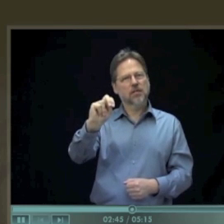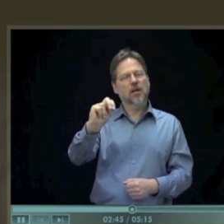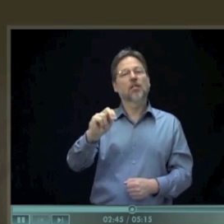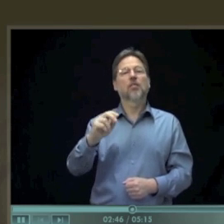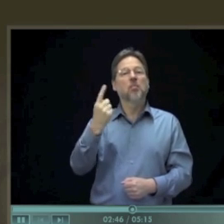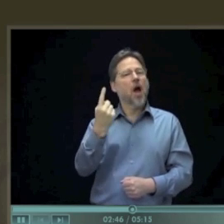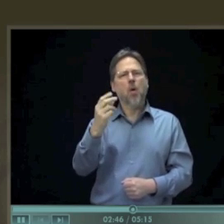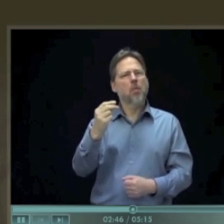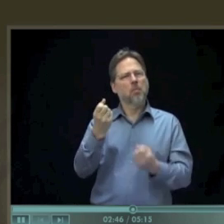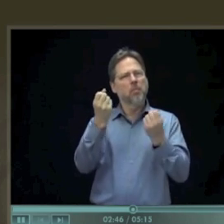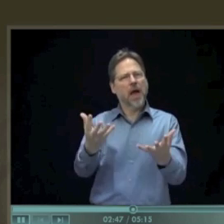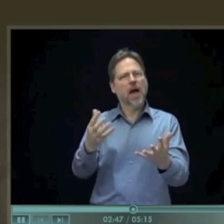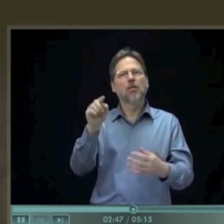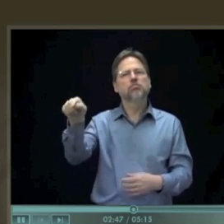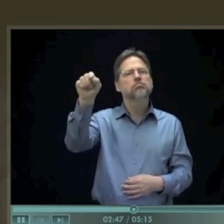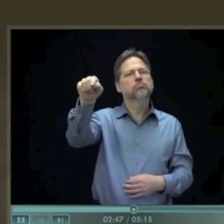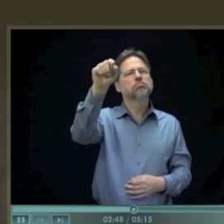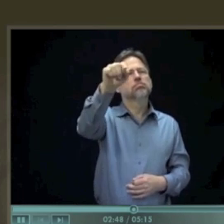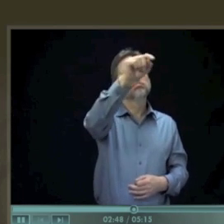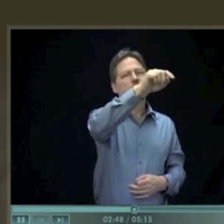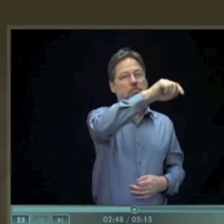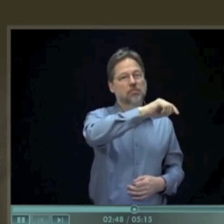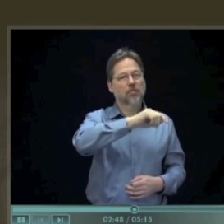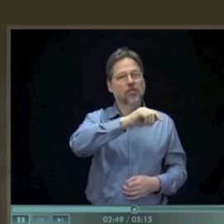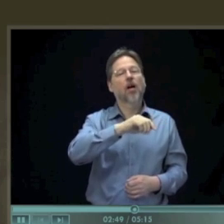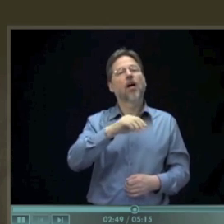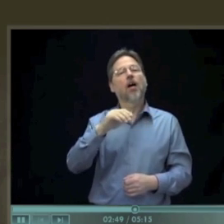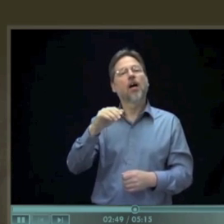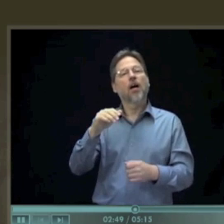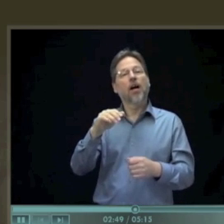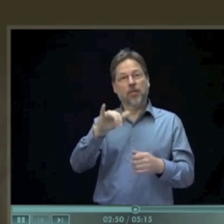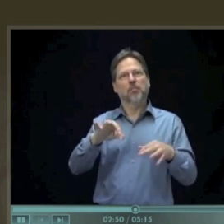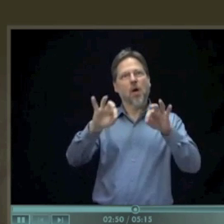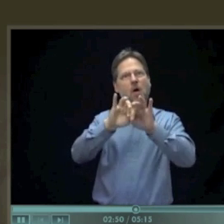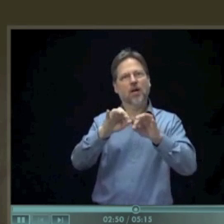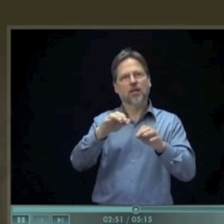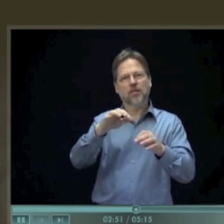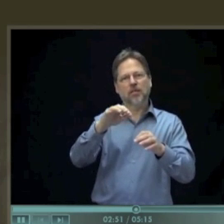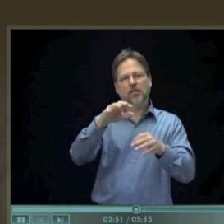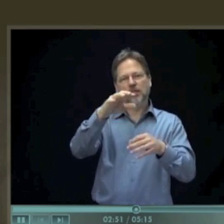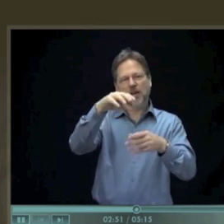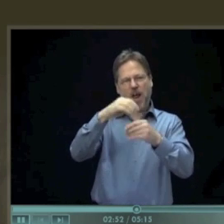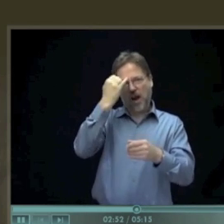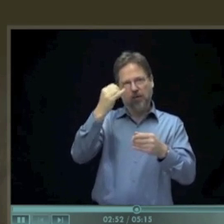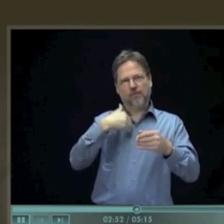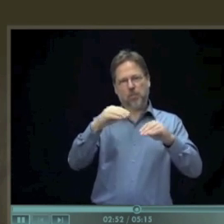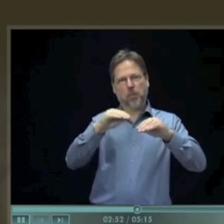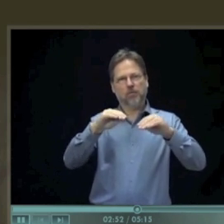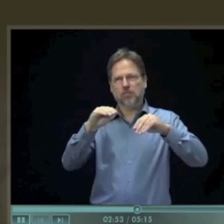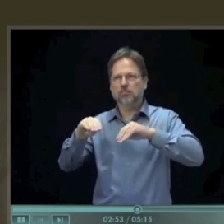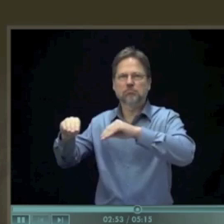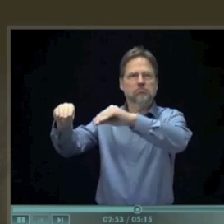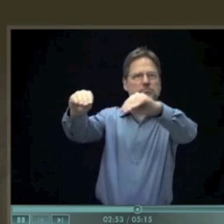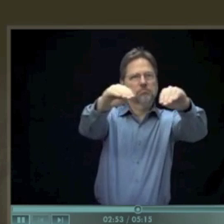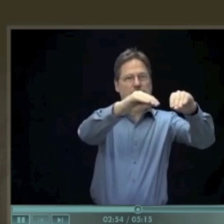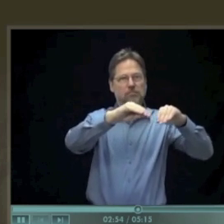People said it was to represent log cabins, because there used to be a lot of log cabins in